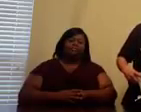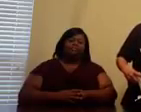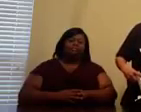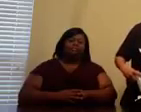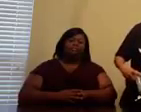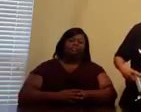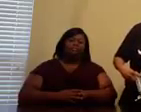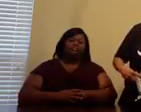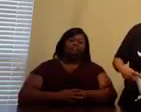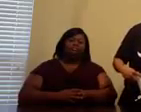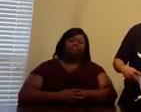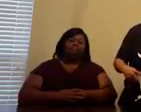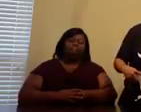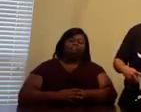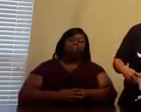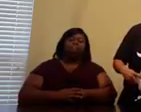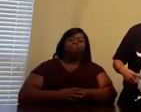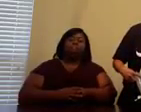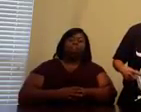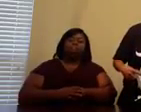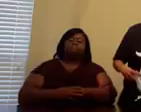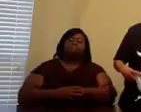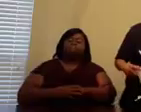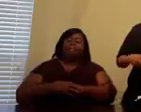And I'm going to do the same thing for Exhibit A.